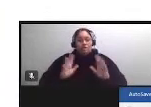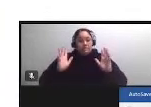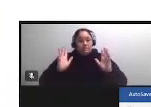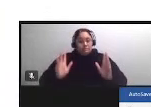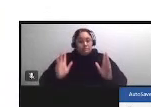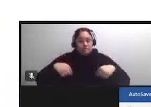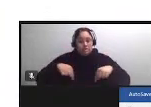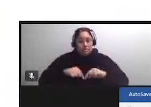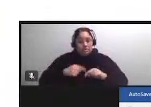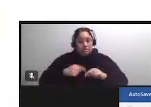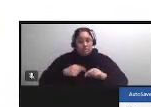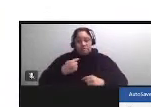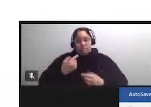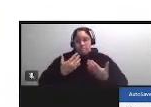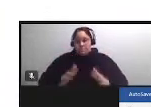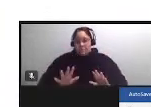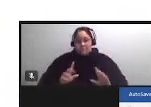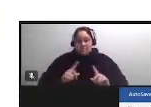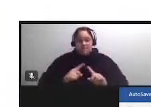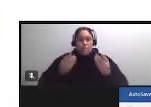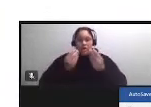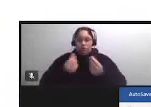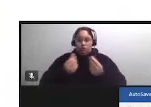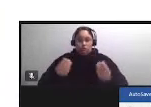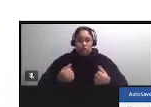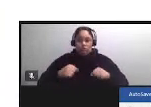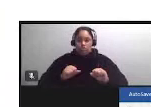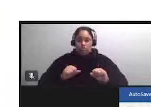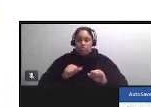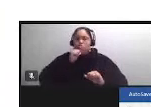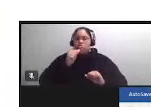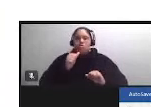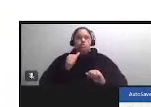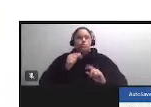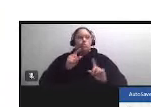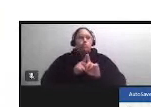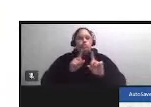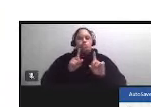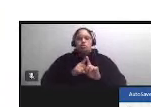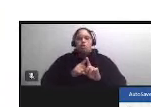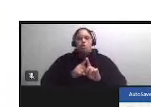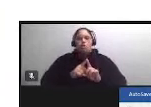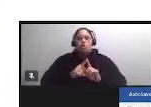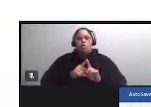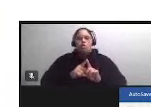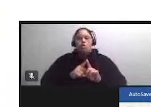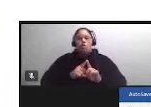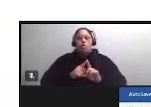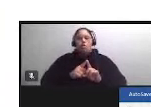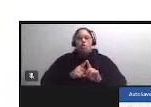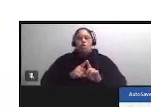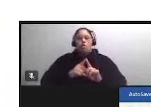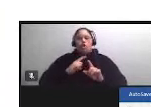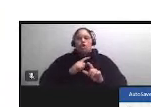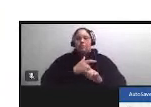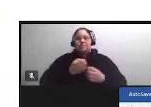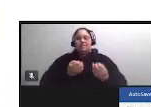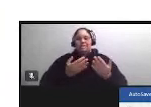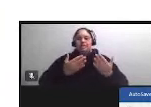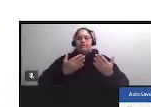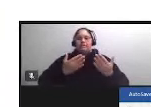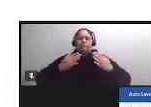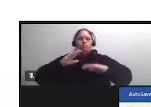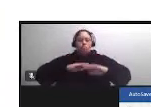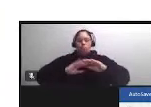it, Chair, in terms of this resolution, Chair, not to undermine the committee, Chair, but I have sent